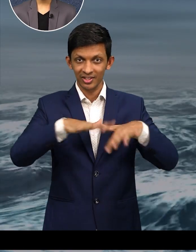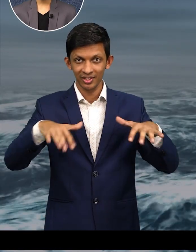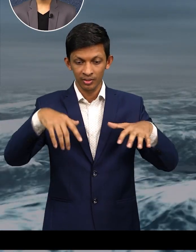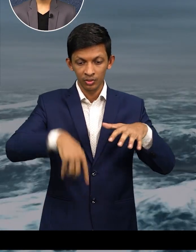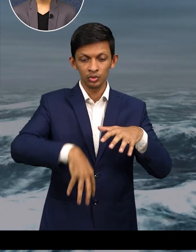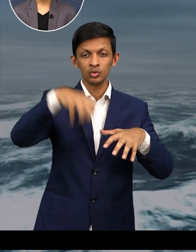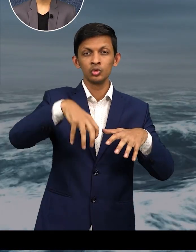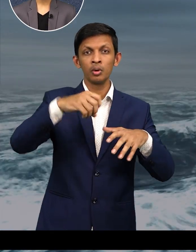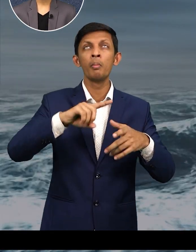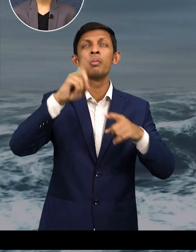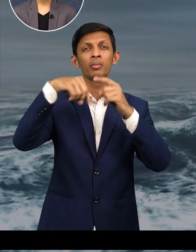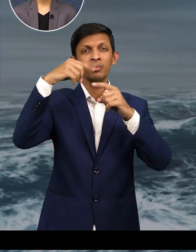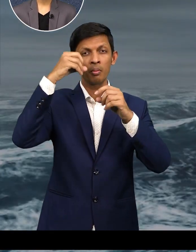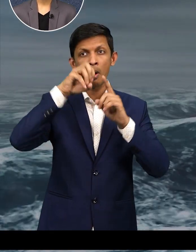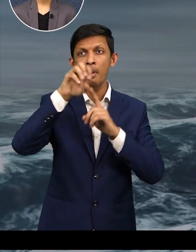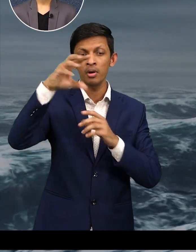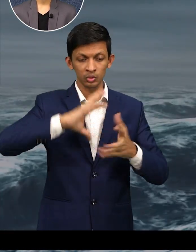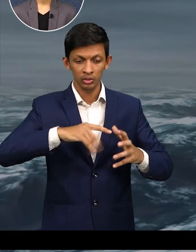tidal energy